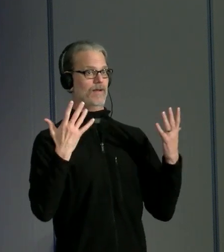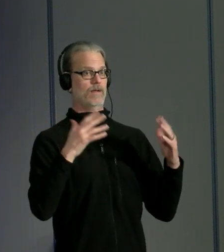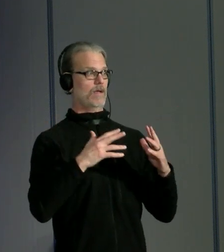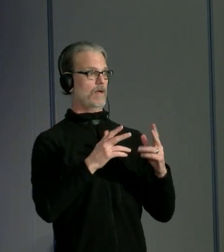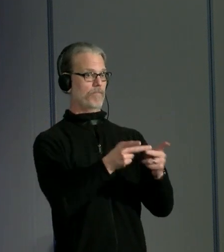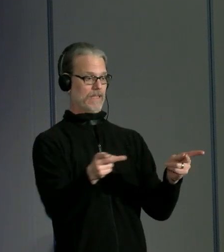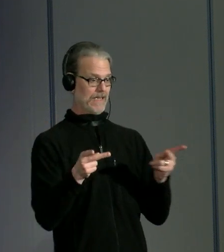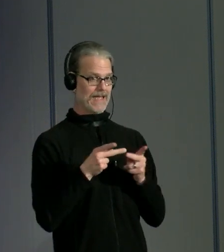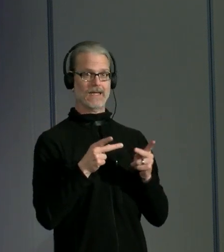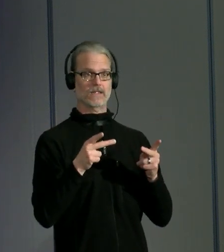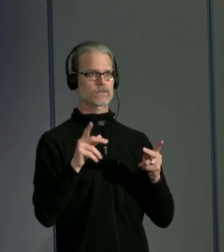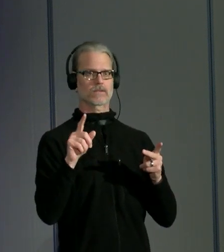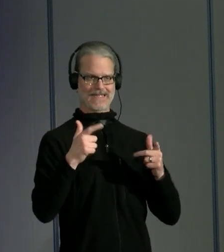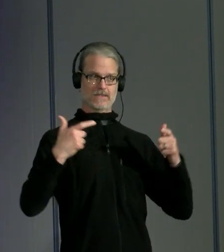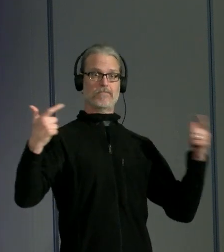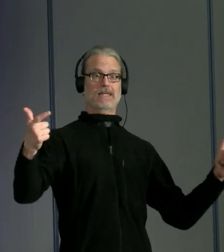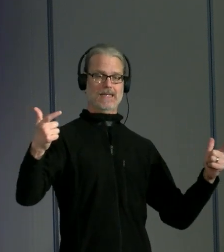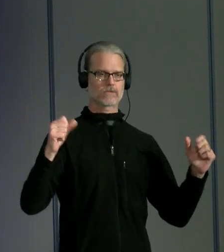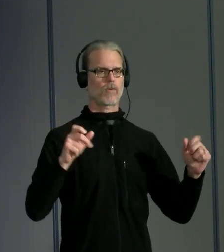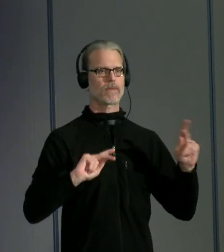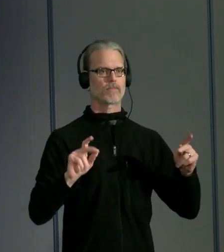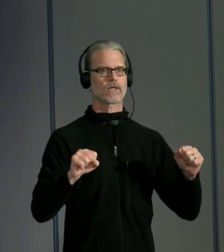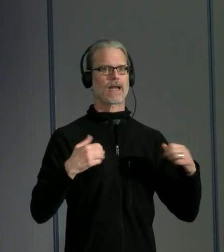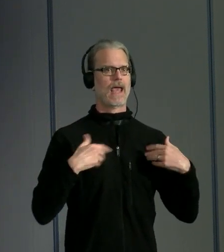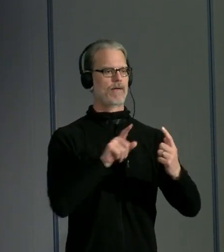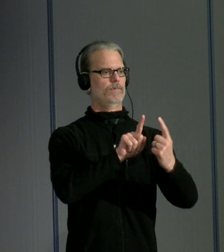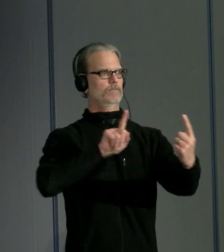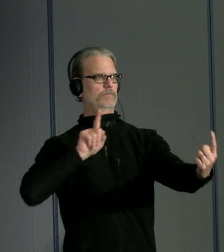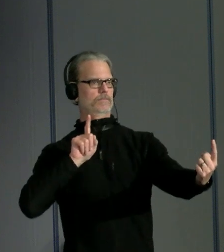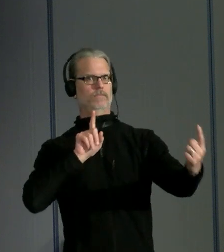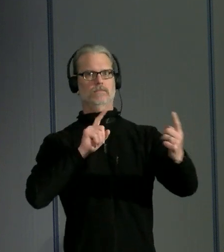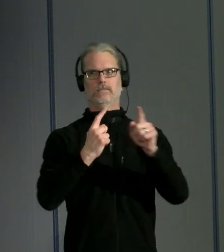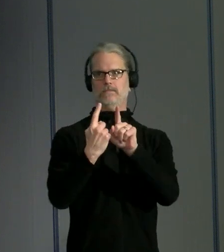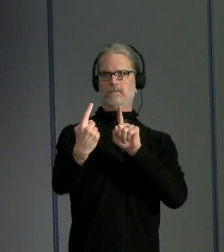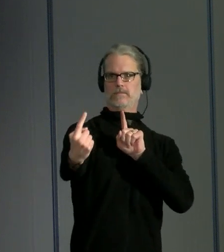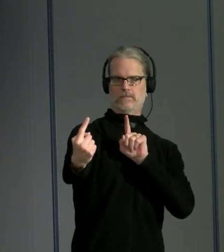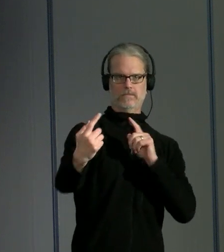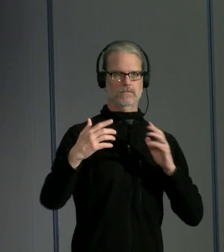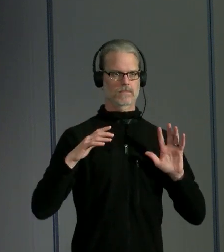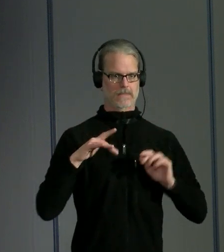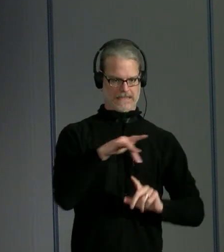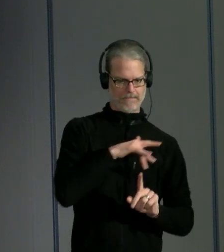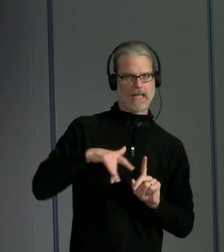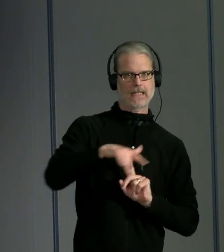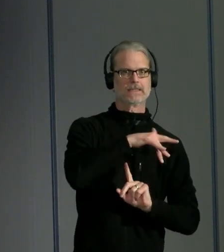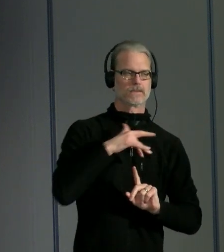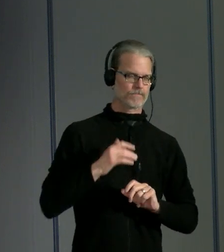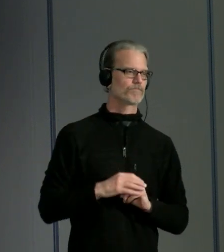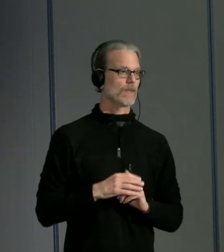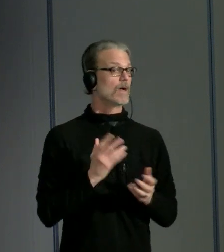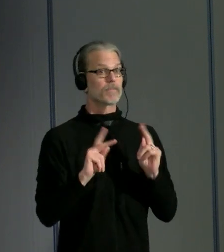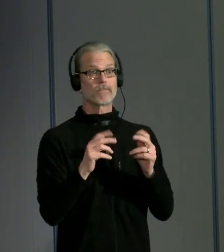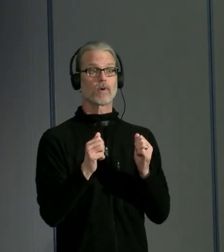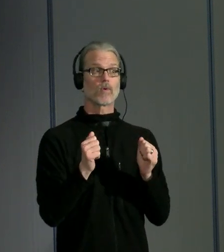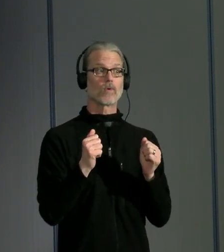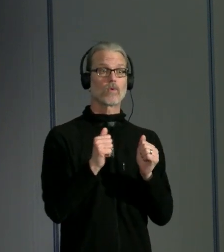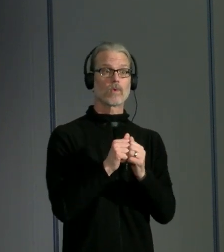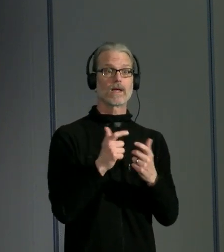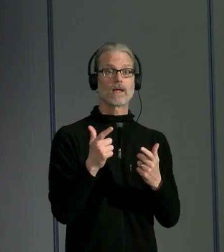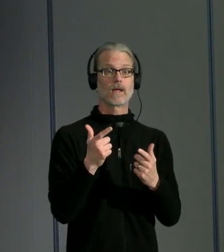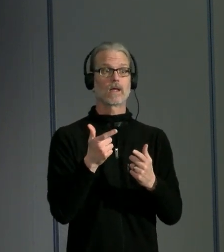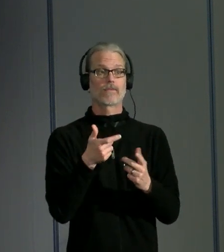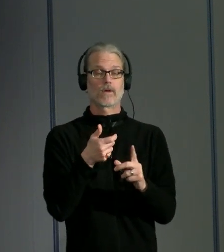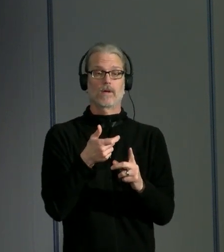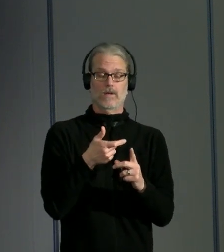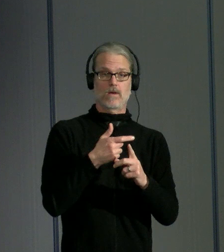personal space. In addition to the COVID precautions, for those of us with autoimmune disorders, I think just